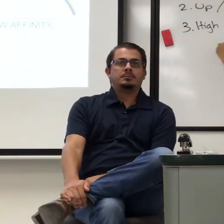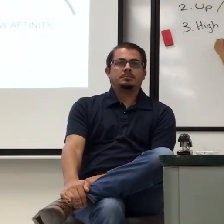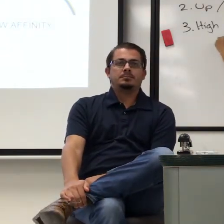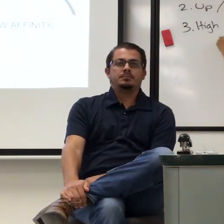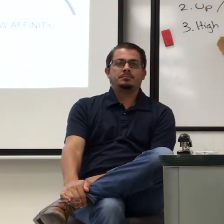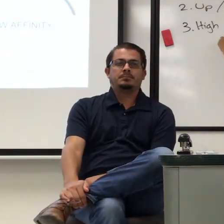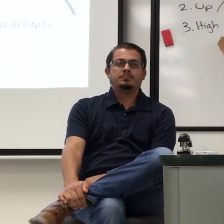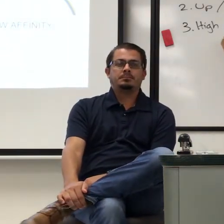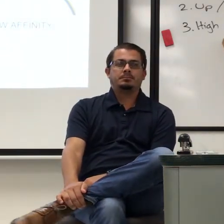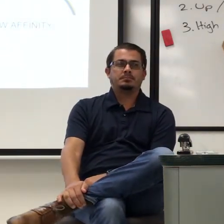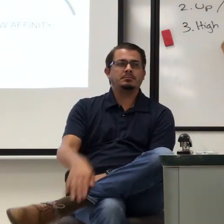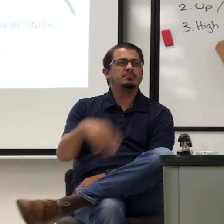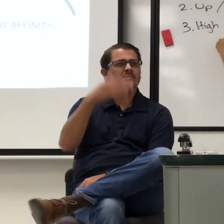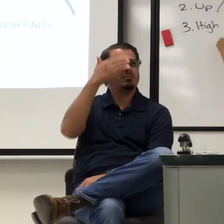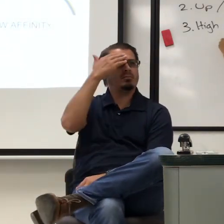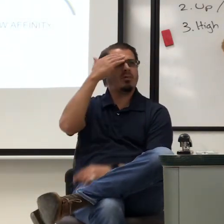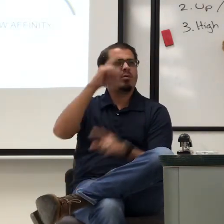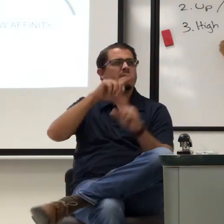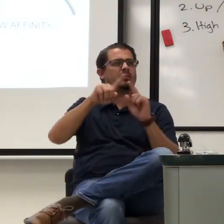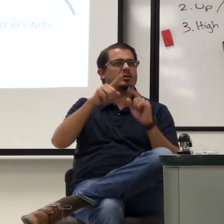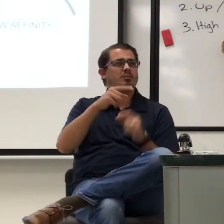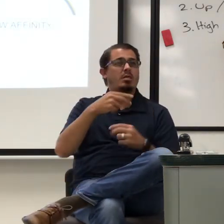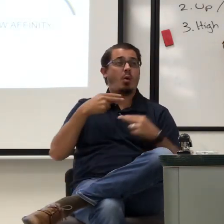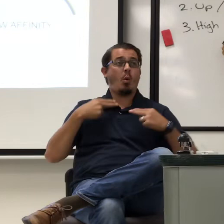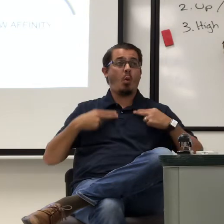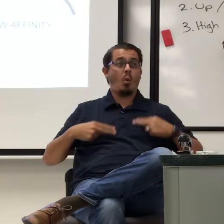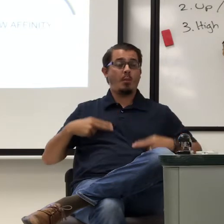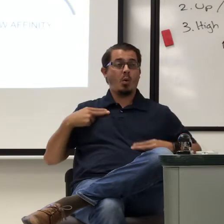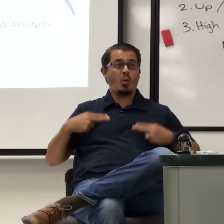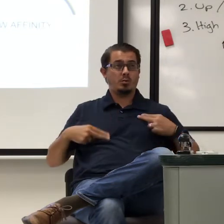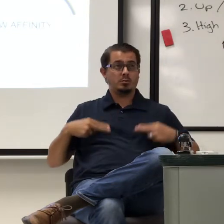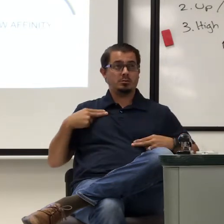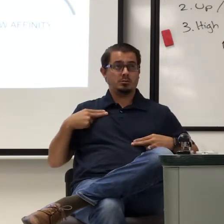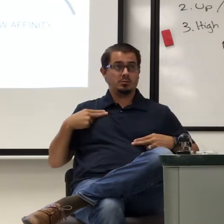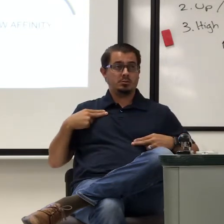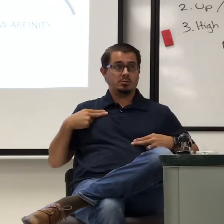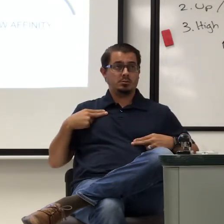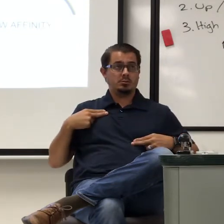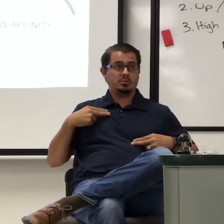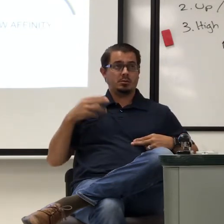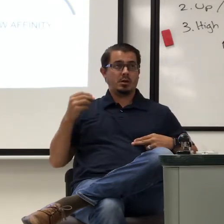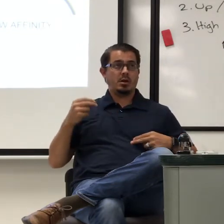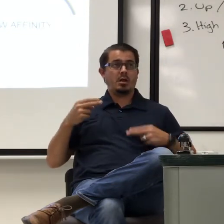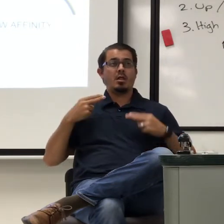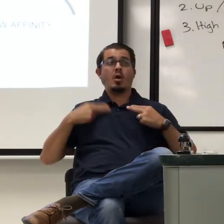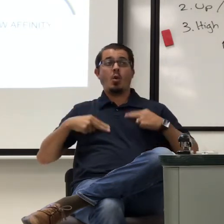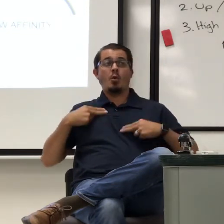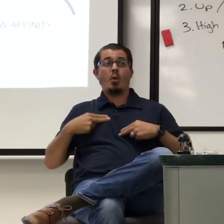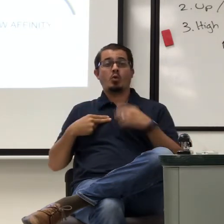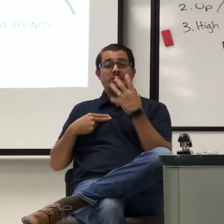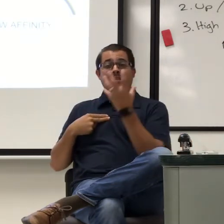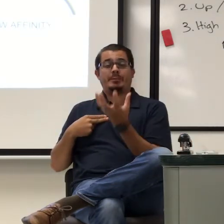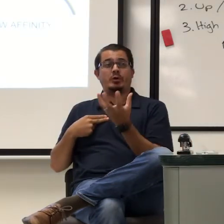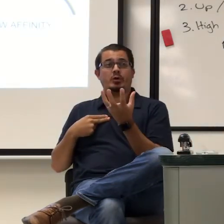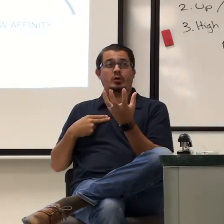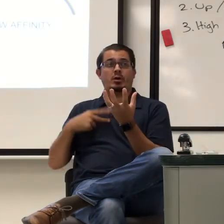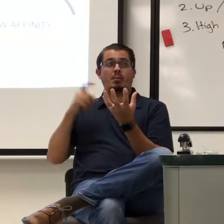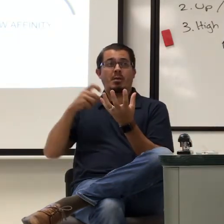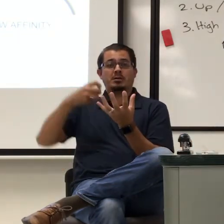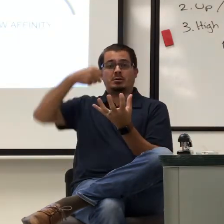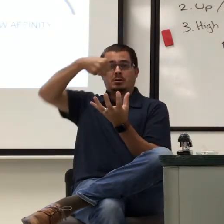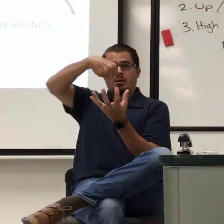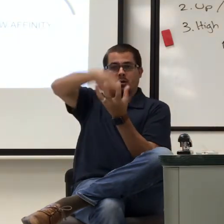I mean, note the difference between the hormone and the hormone receptor. They have to fit